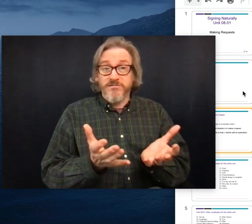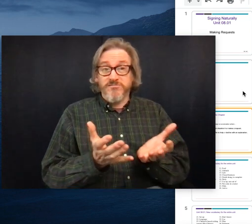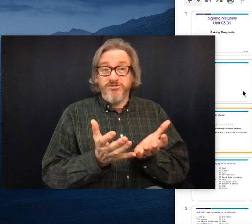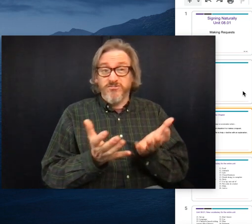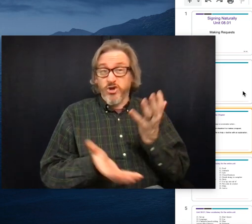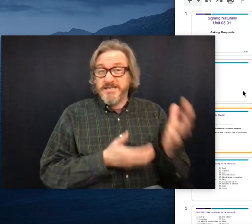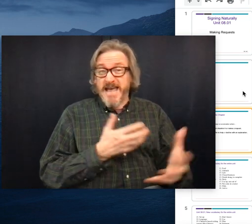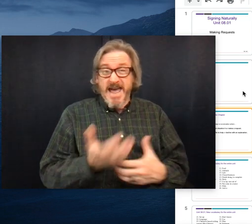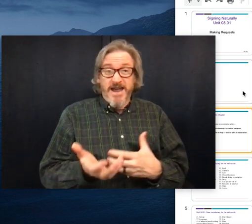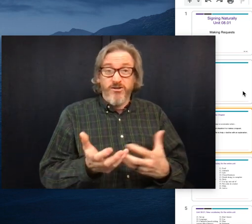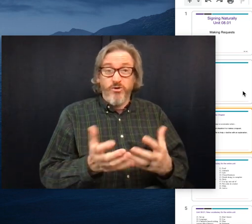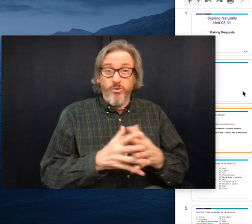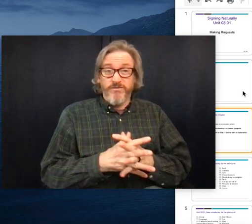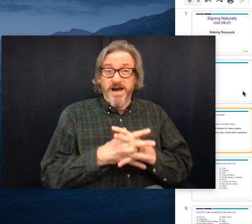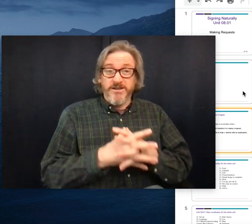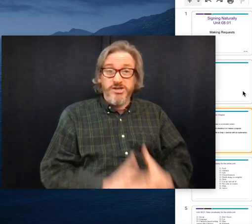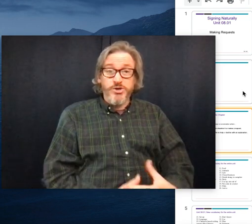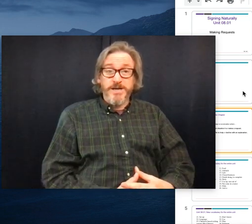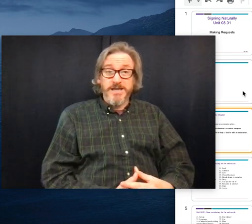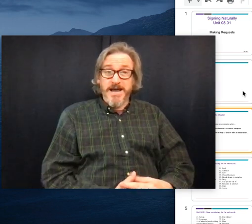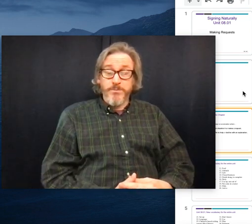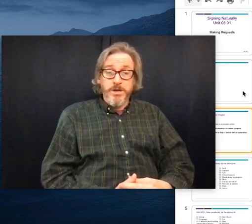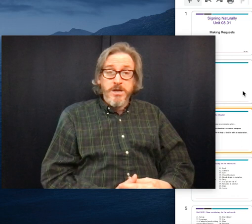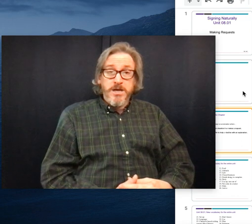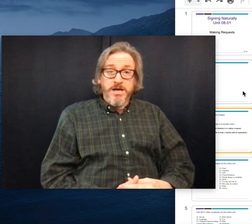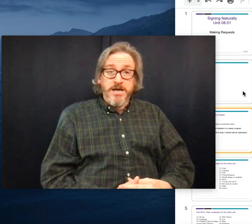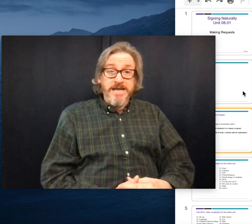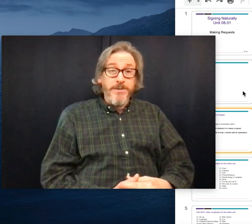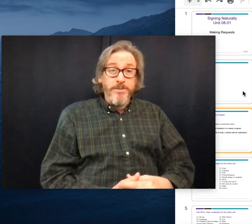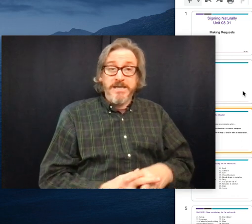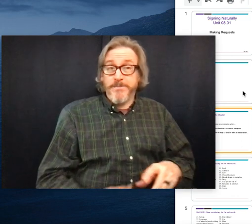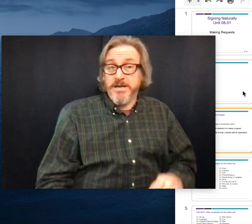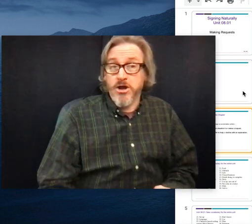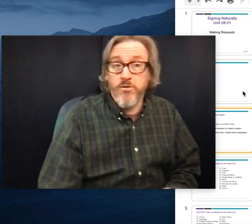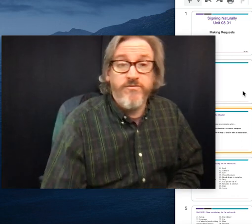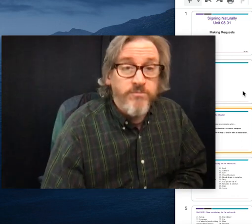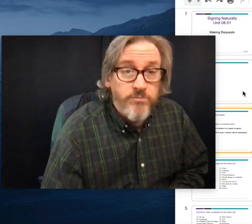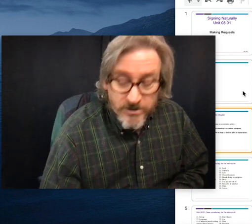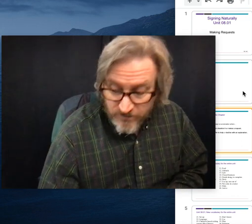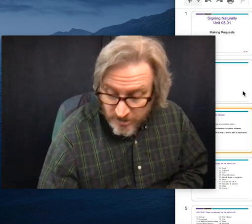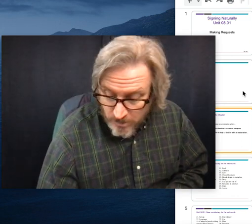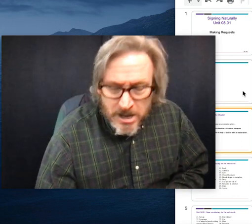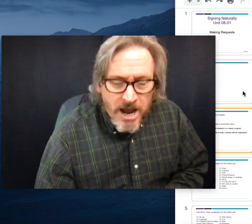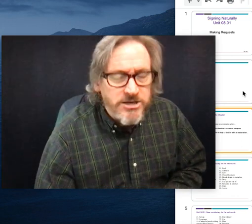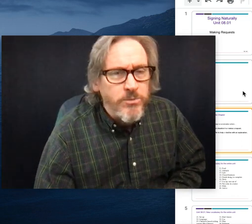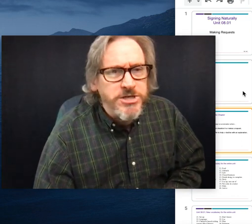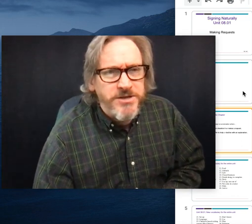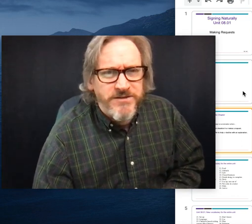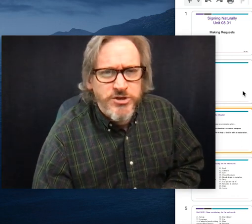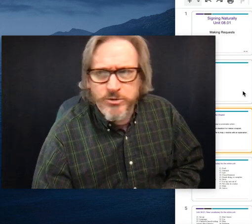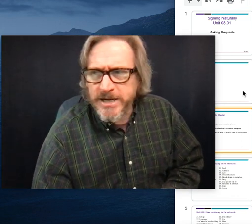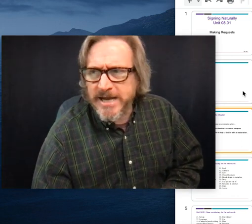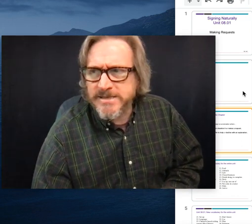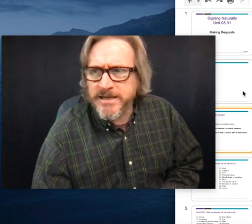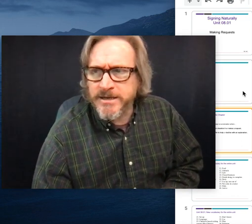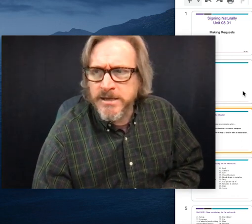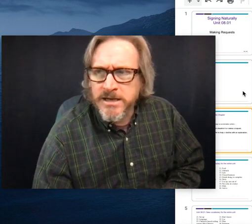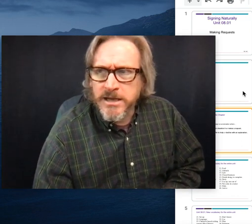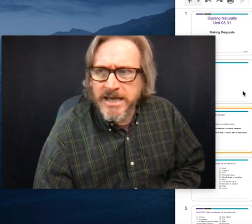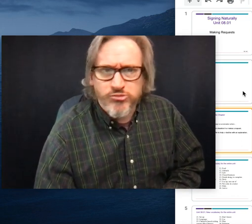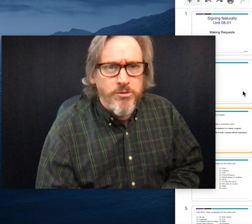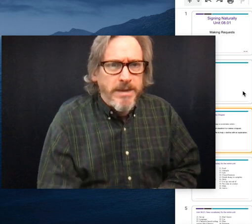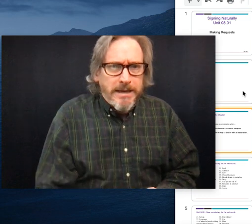haven't looked at who we've got in the tutoring lab, email me and let me know if we can follow up. I don't want you to think of tutoring as